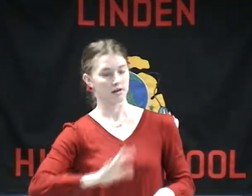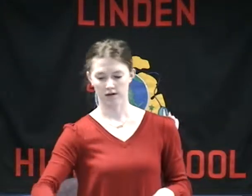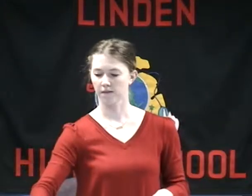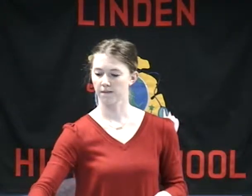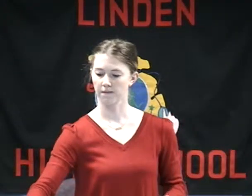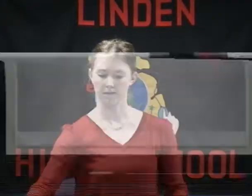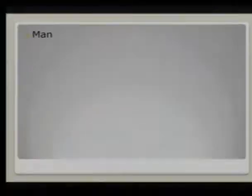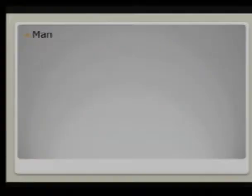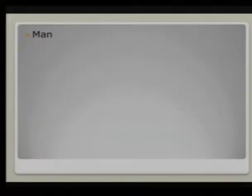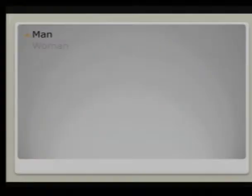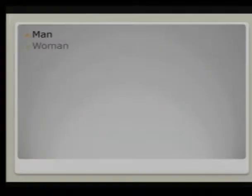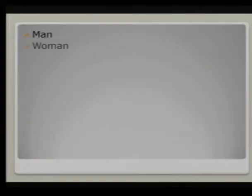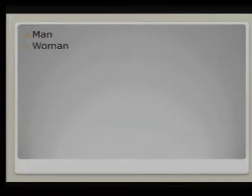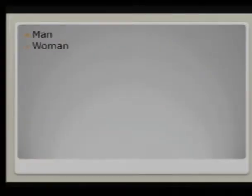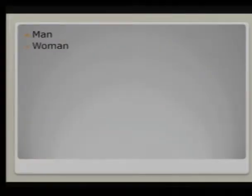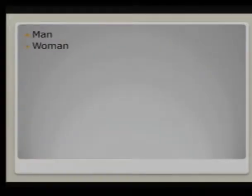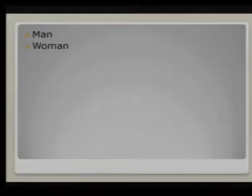I was thinking a drink.